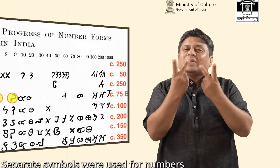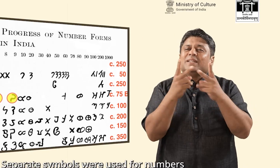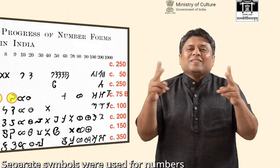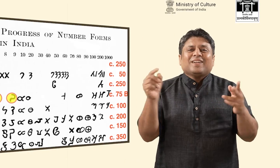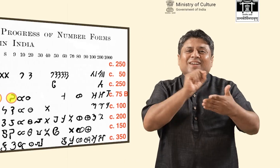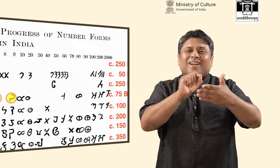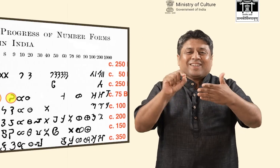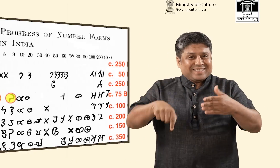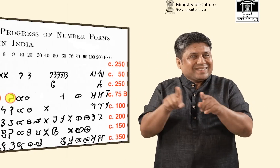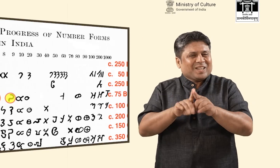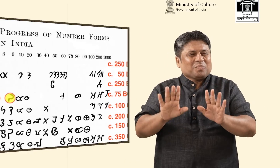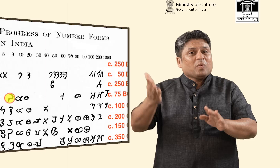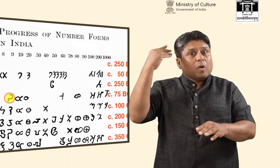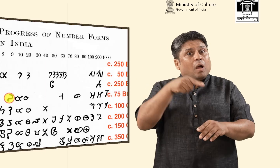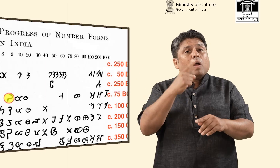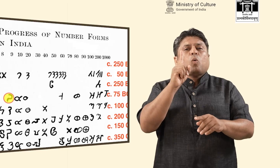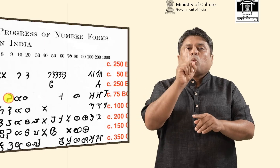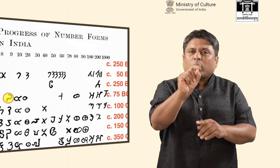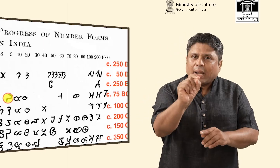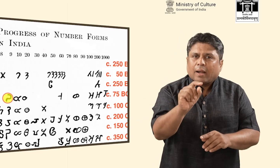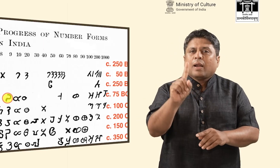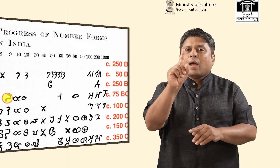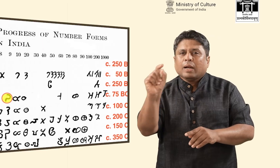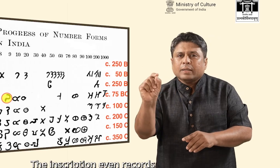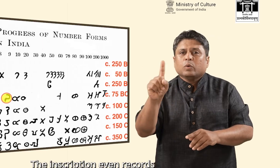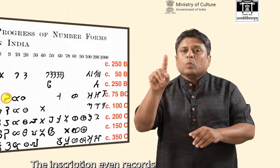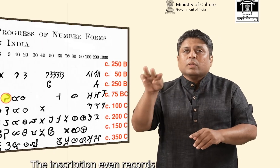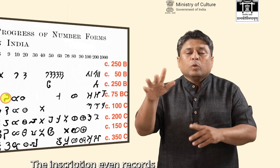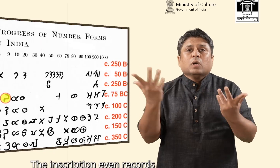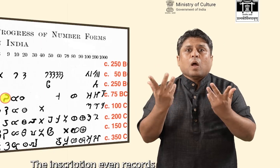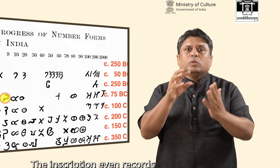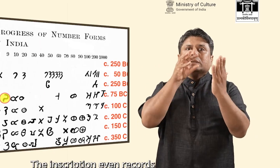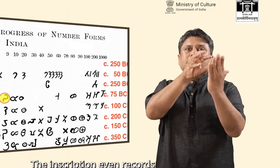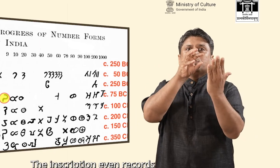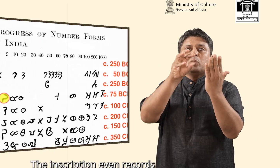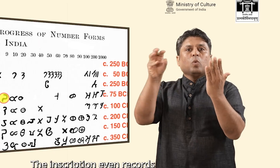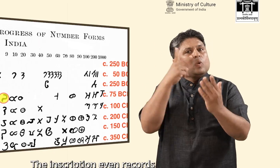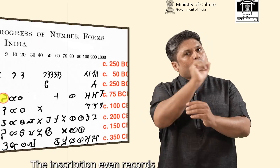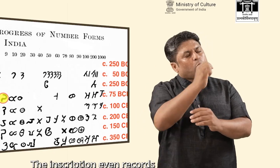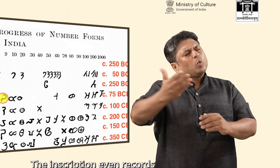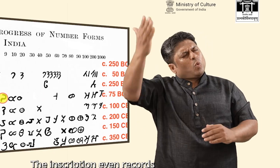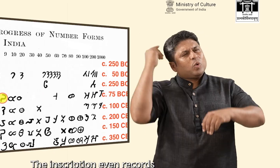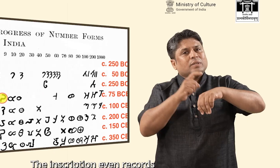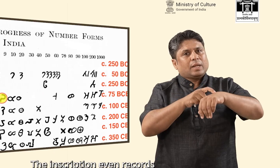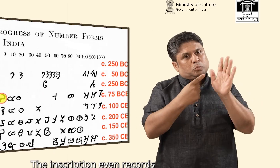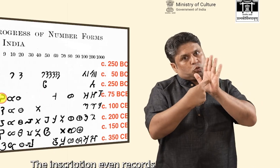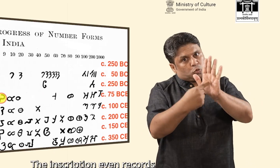10, 100, and 1000. The inscription even records large values like